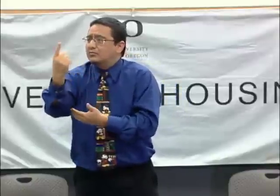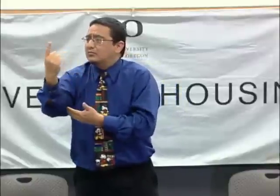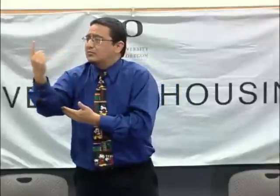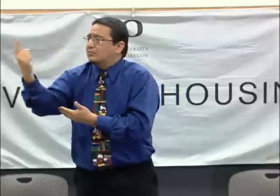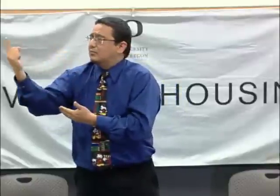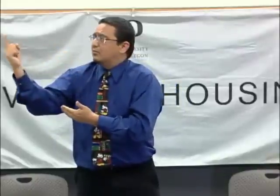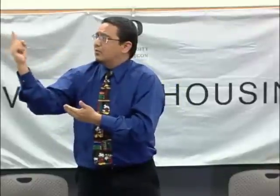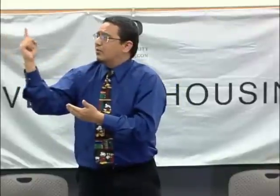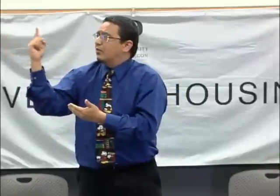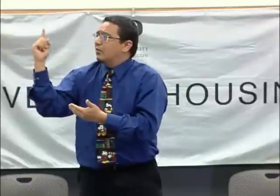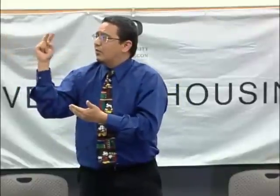doctor,